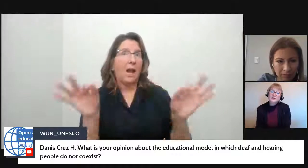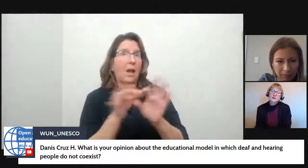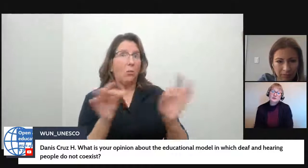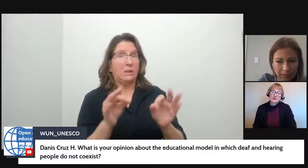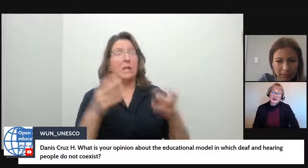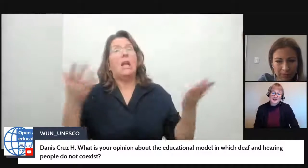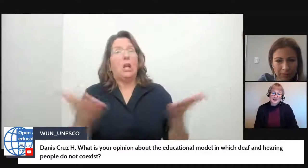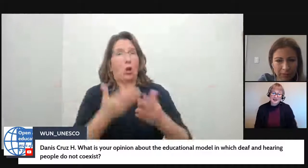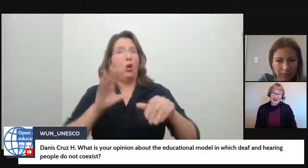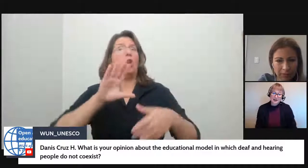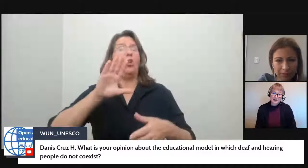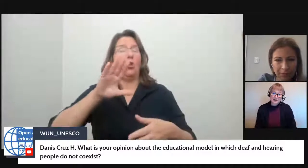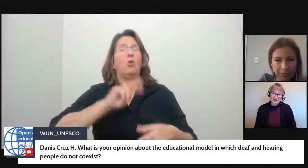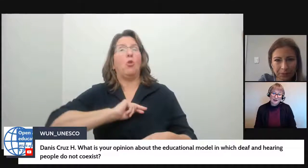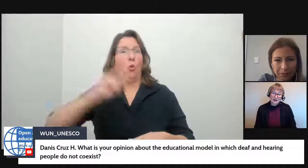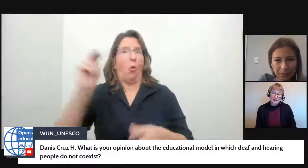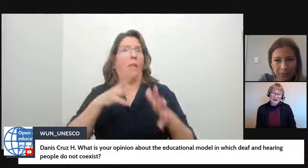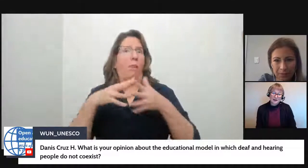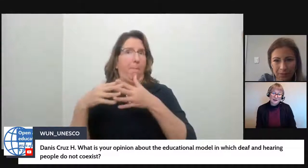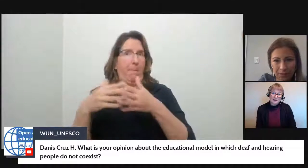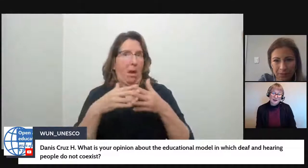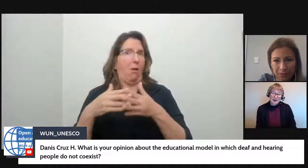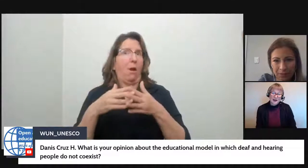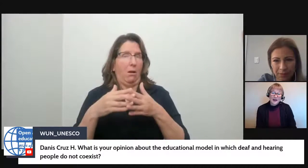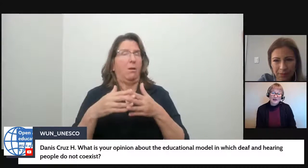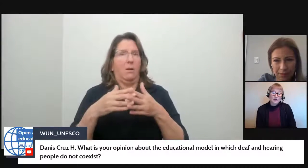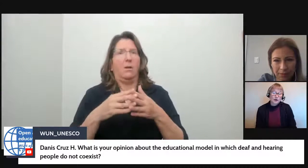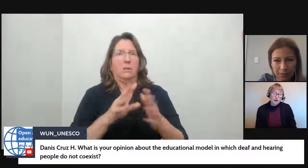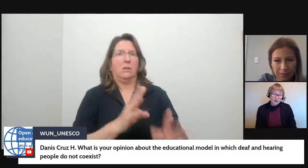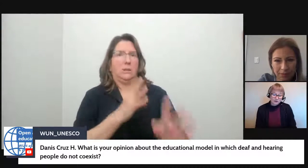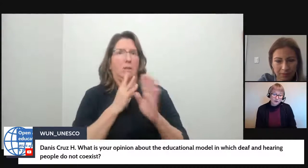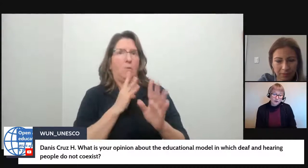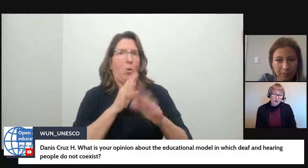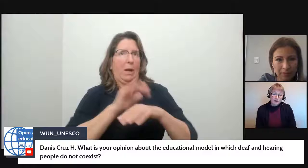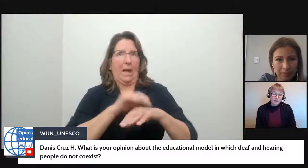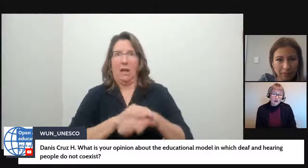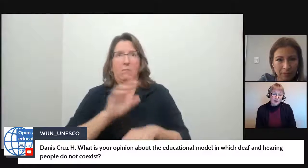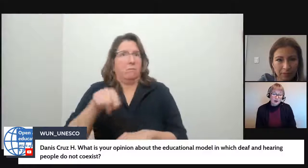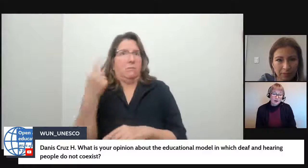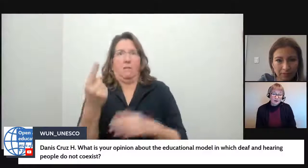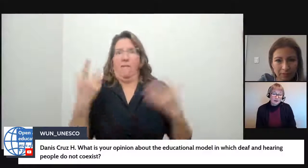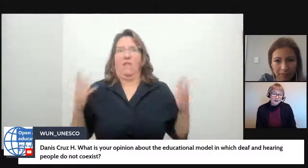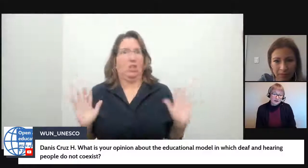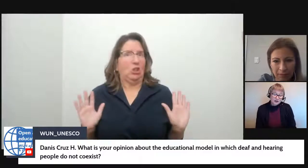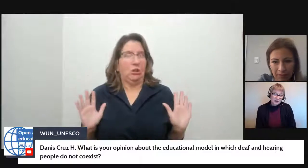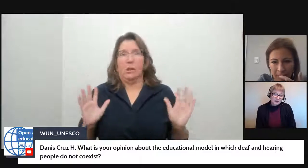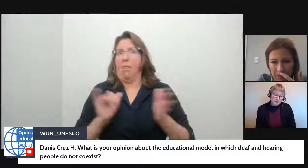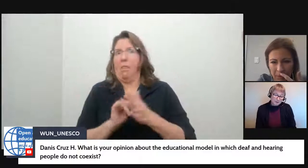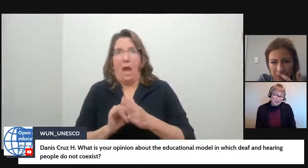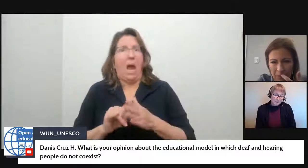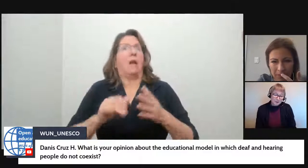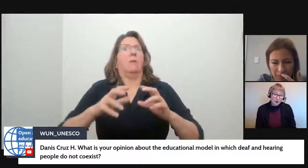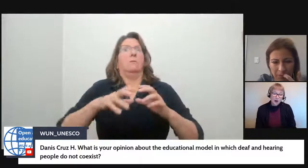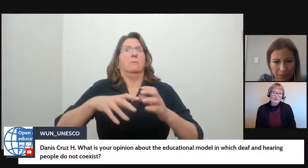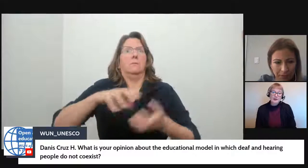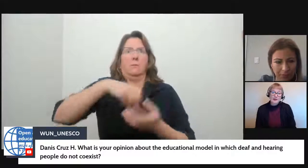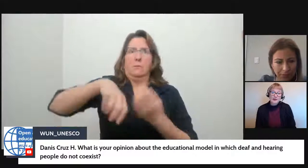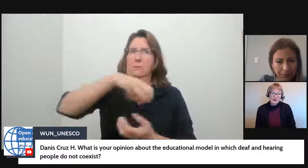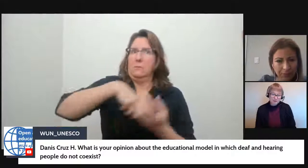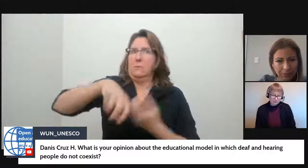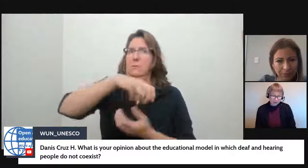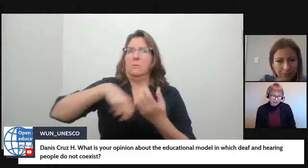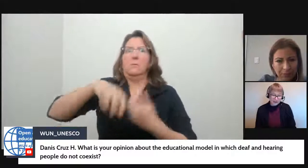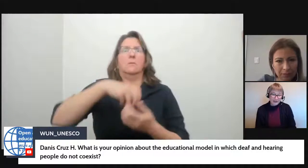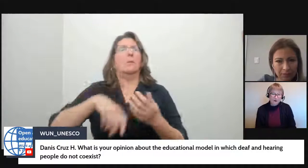also need to respect sign language. And for North America, English is a